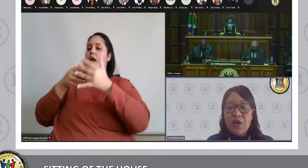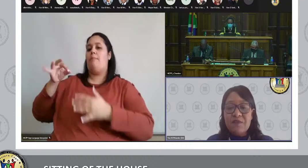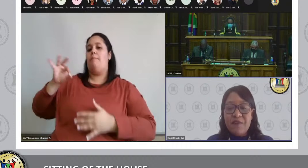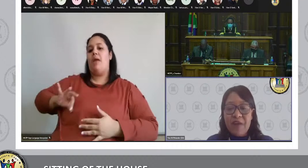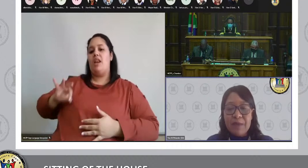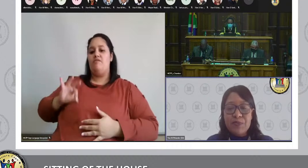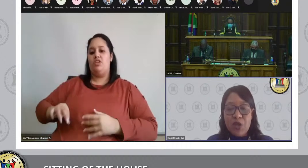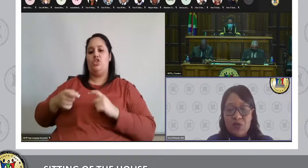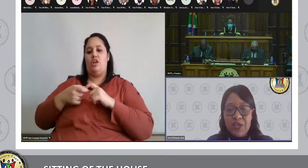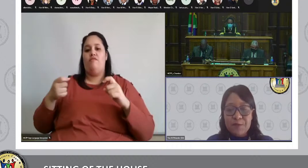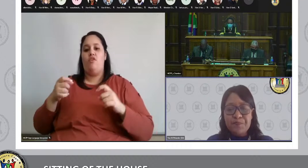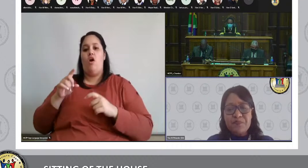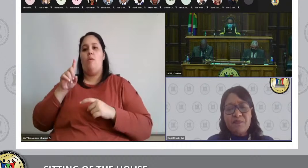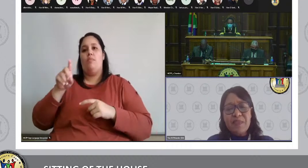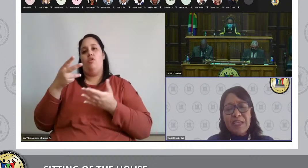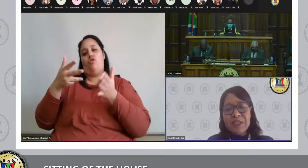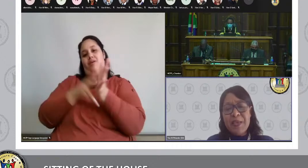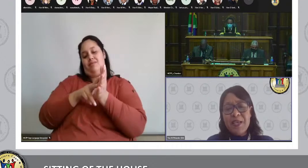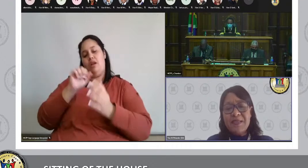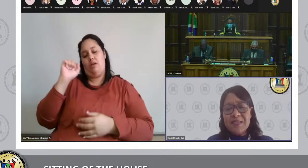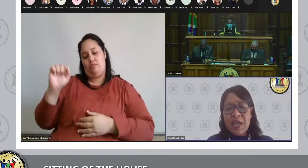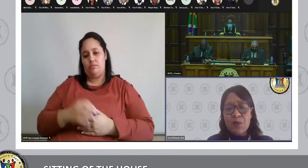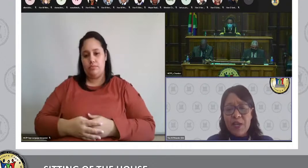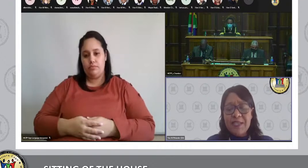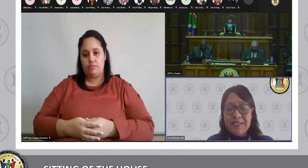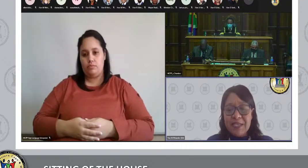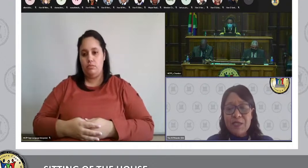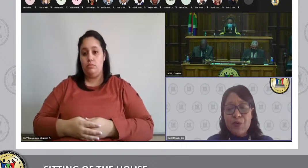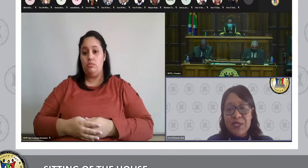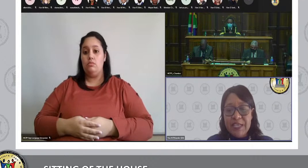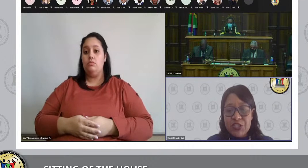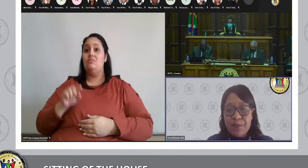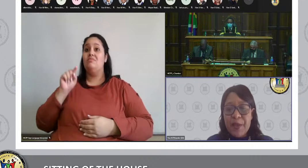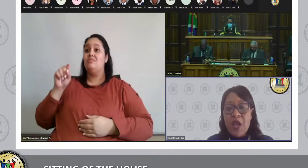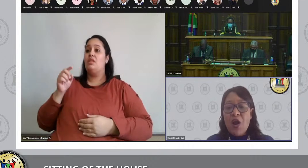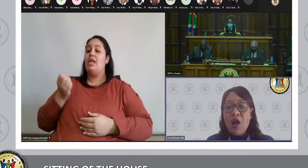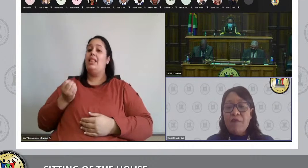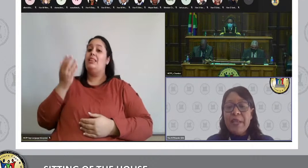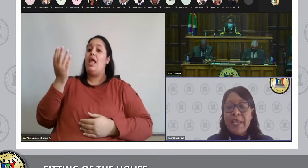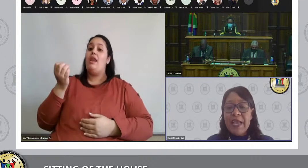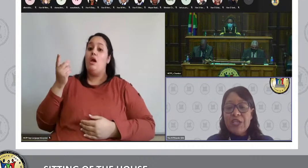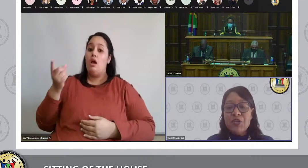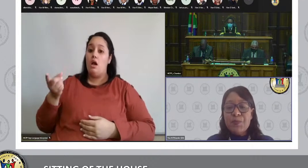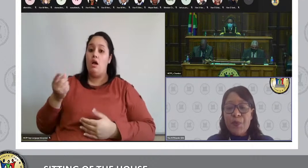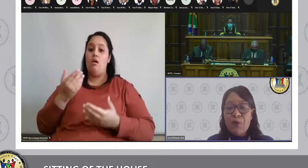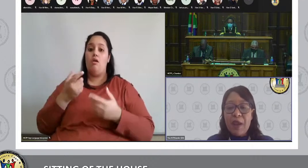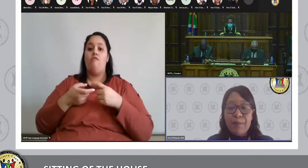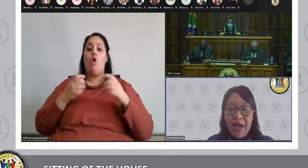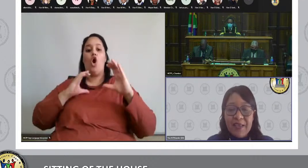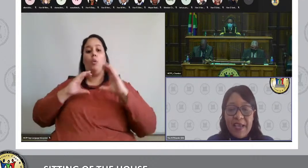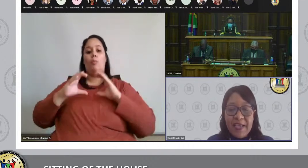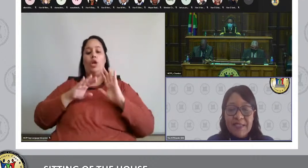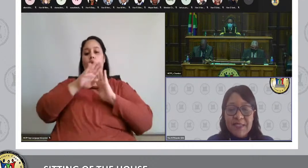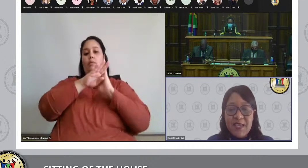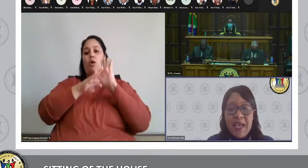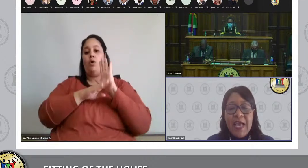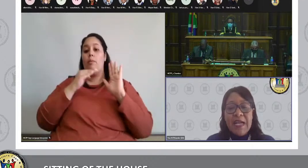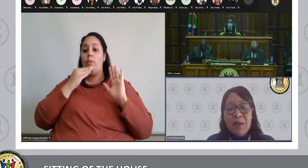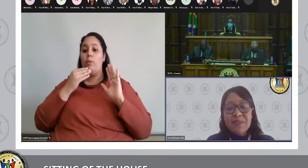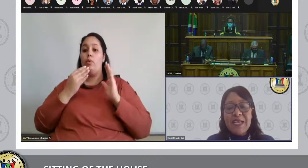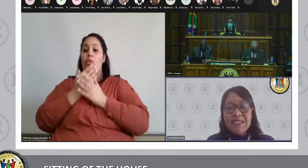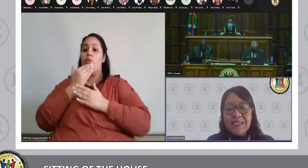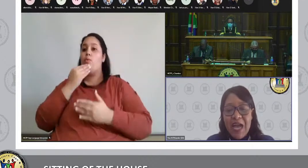of the Digital Vibes contract. Speaker, this ironic tenderpreneurship of a communication program by the